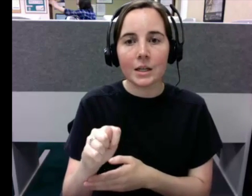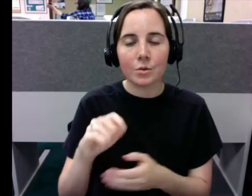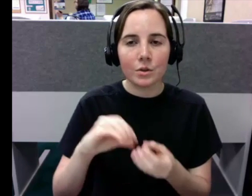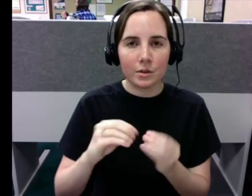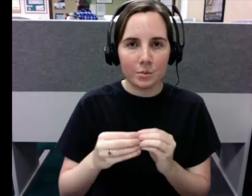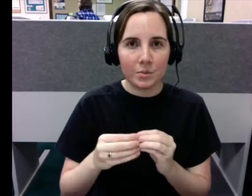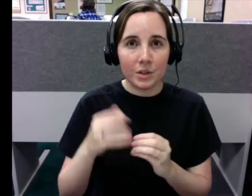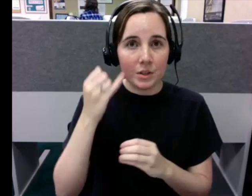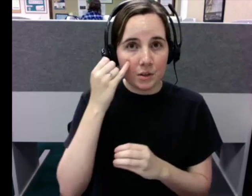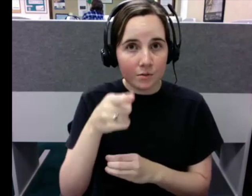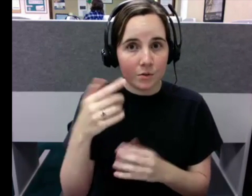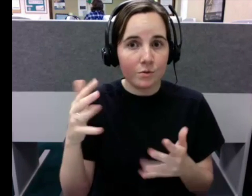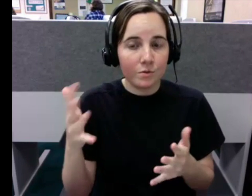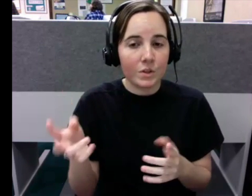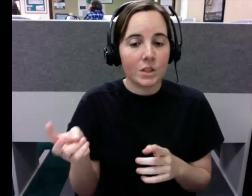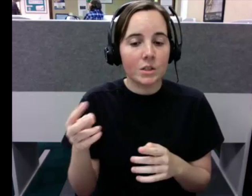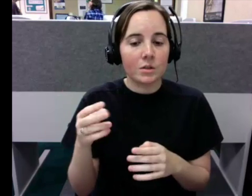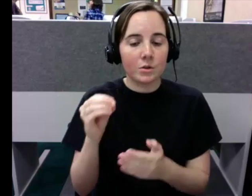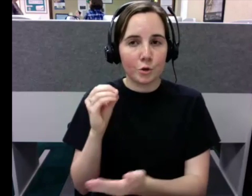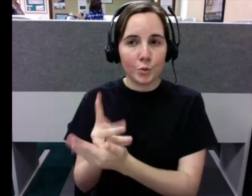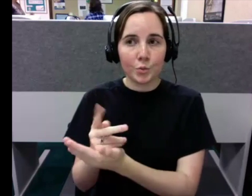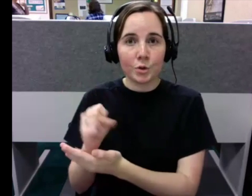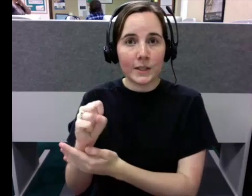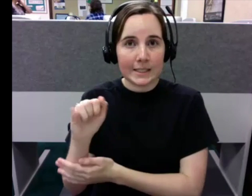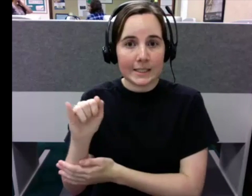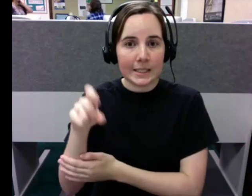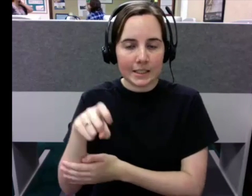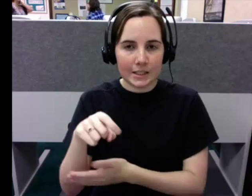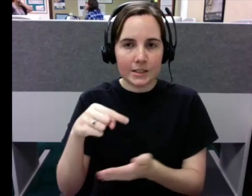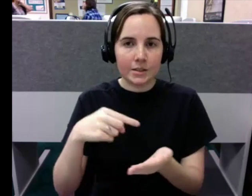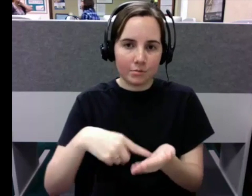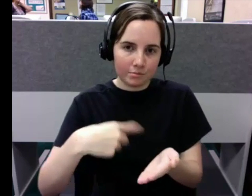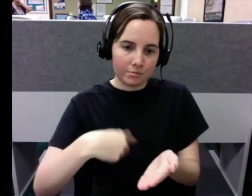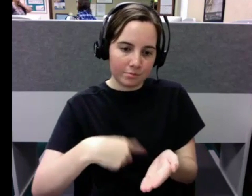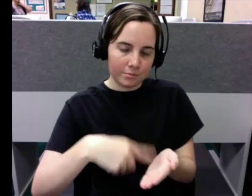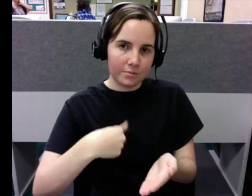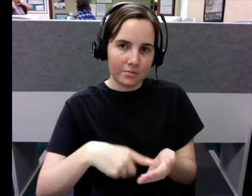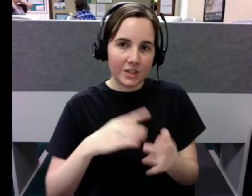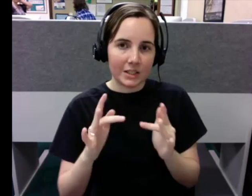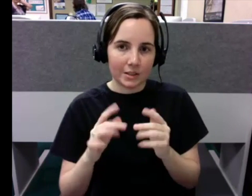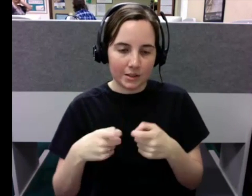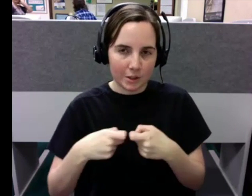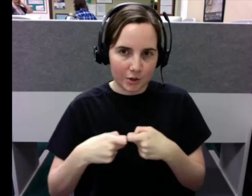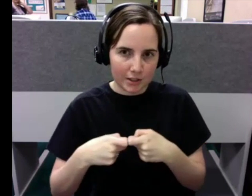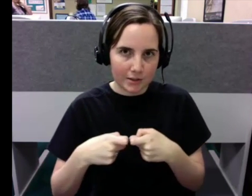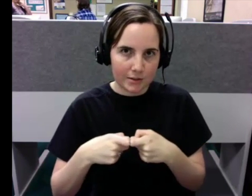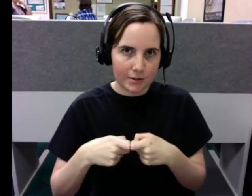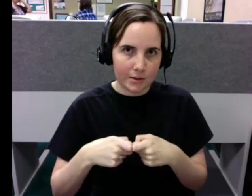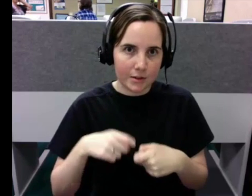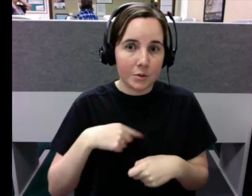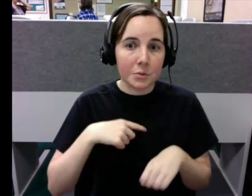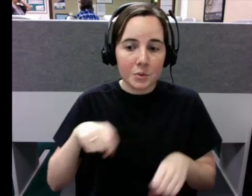If you're approved for SSI, you must receive your payments electronically. We can make payments via direct deposit,